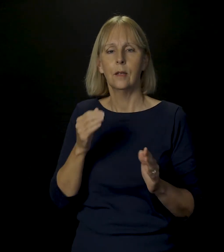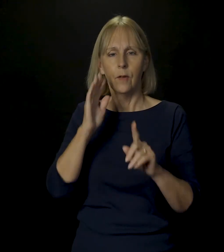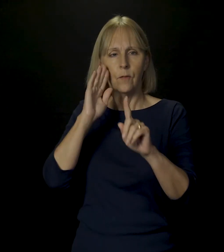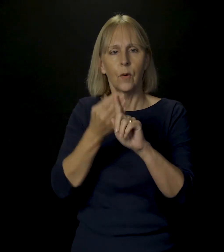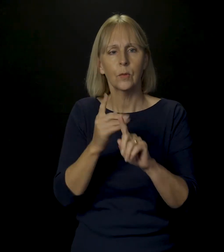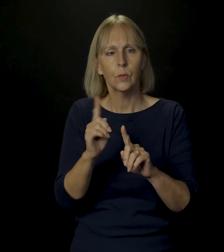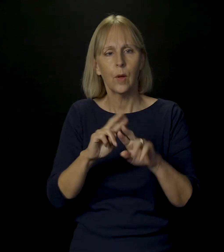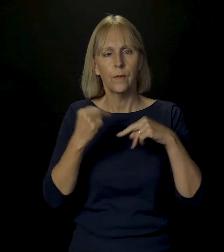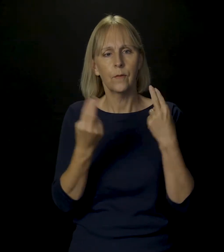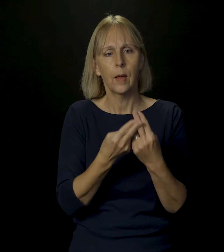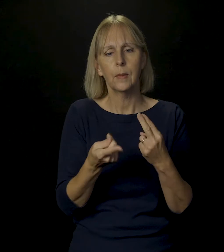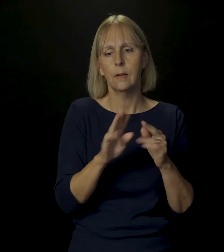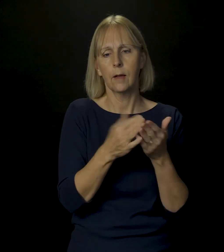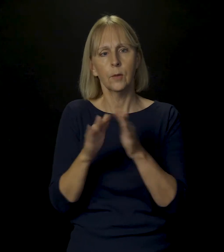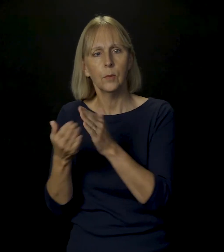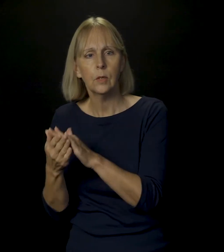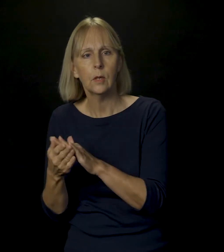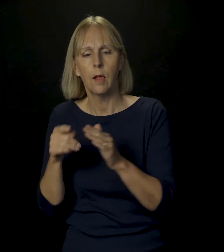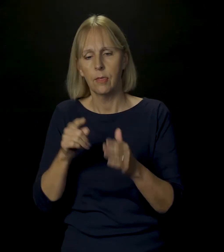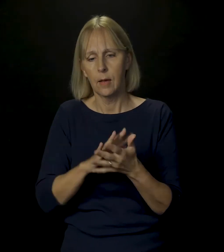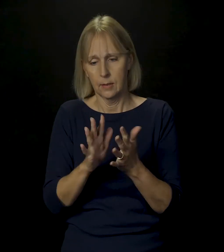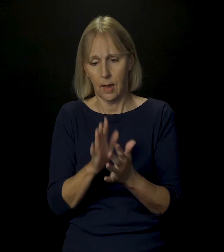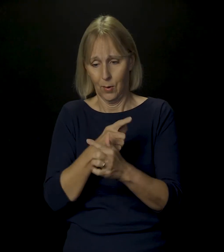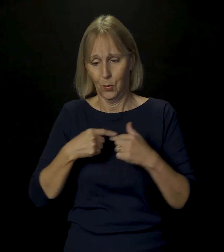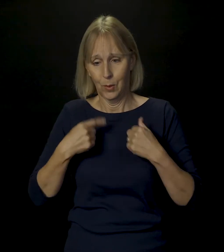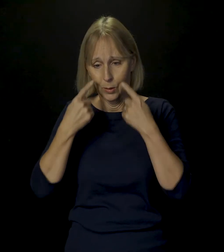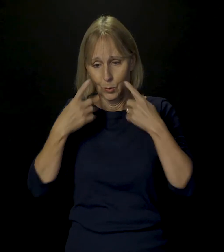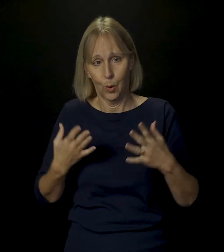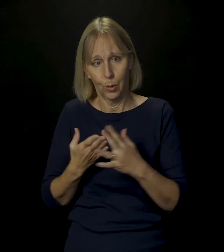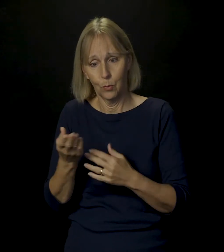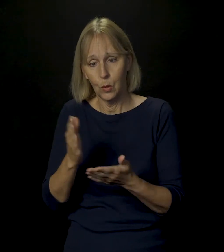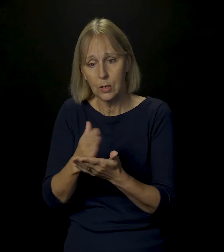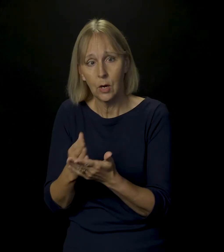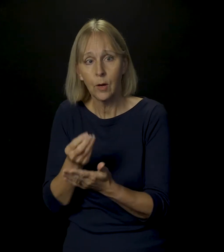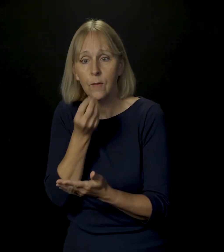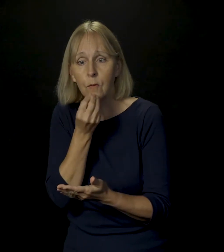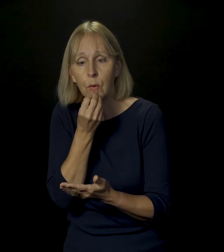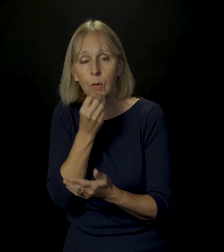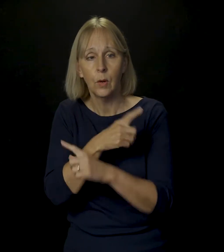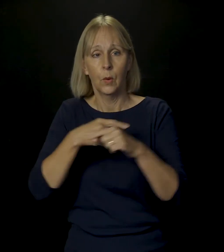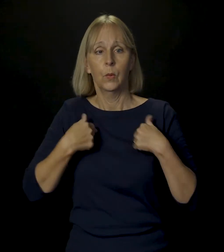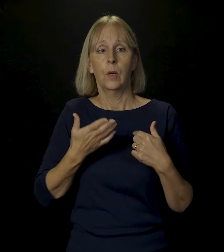Reflected In How We Share Food And How Eager Our Church And Our Family Can Be To Throw A